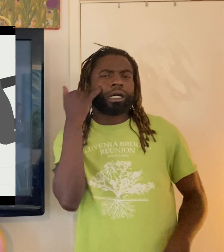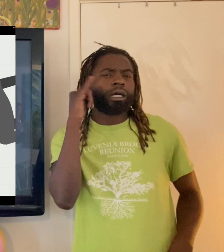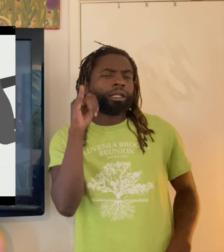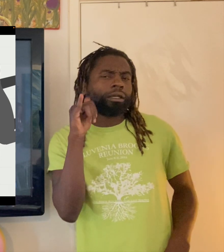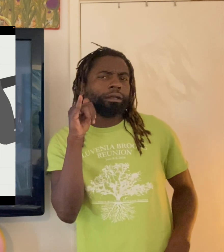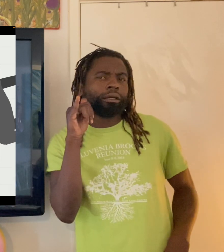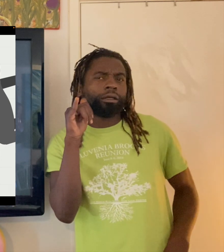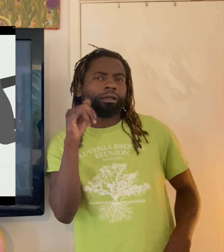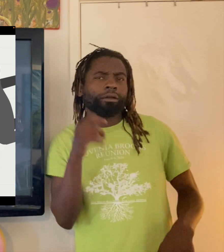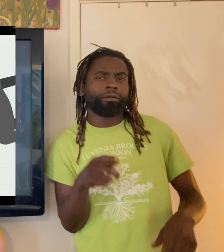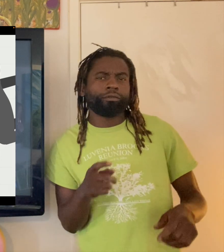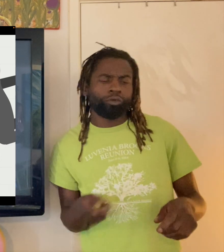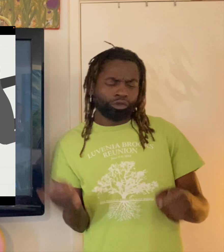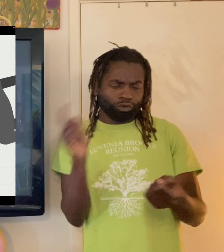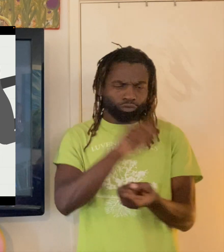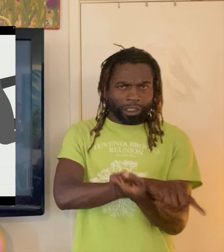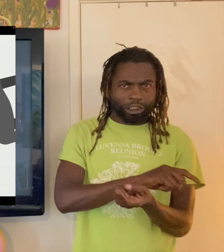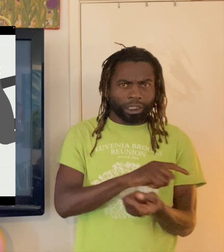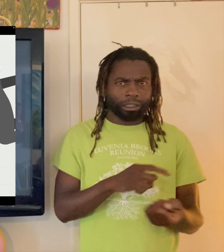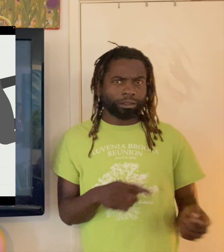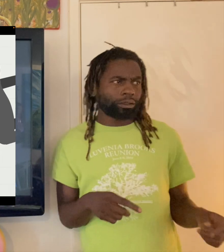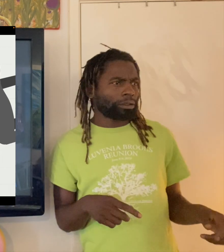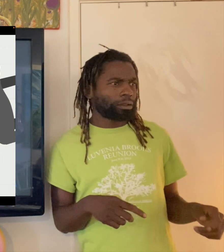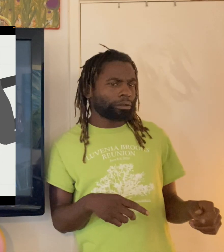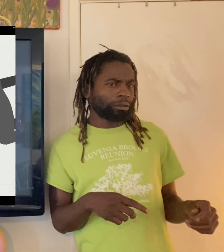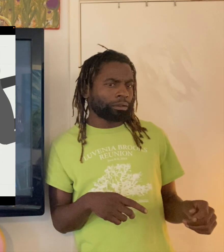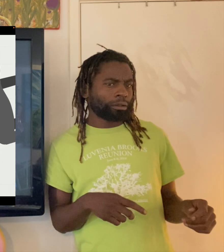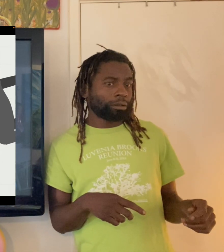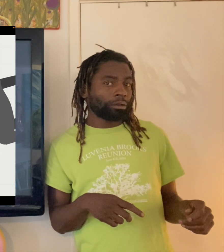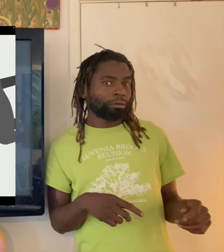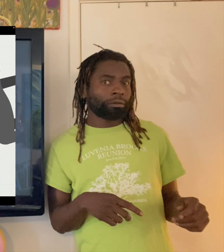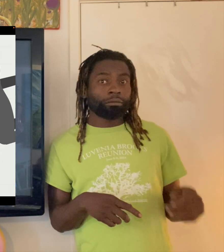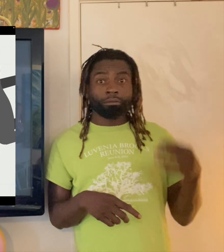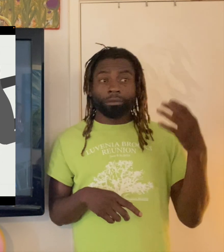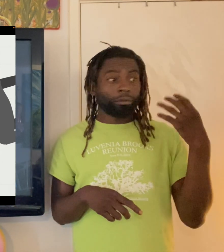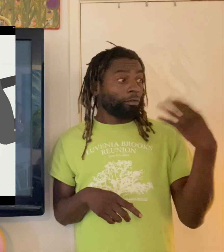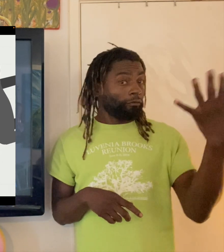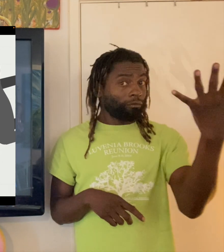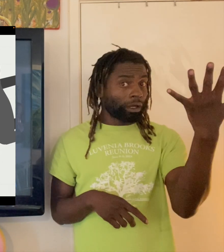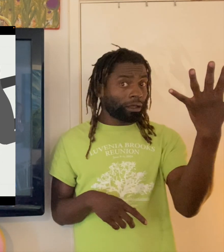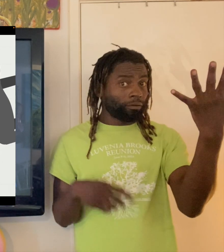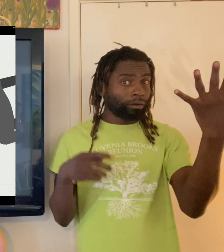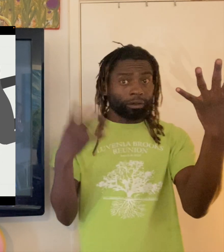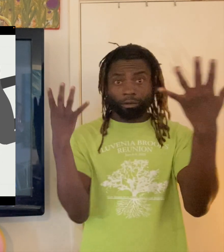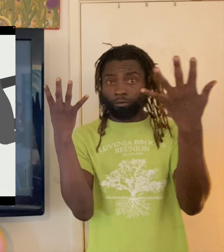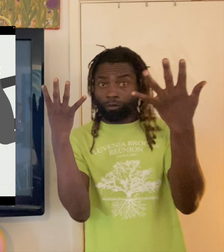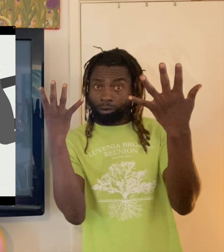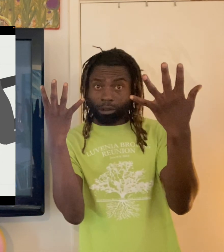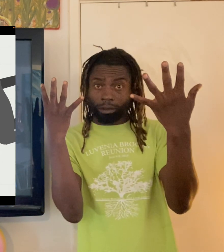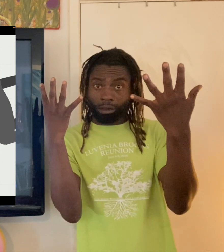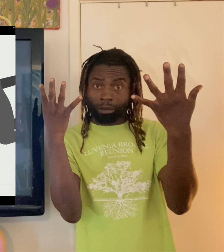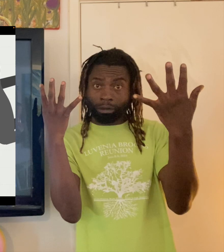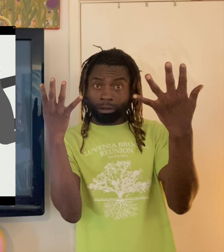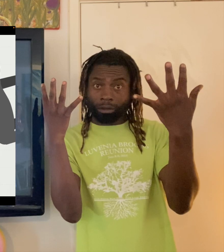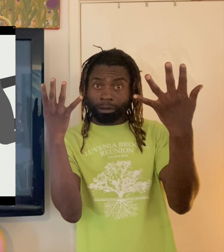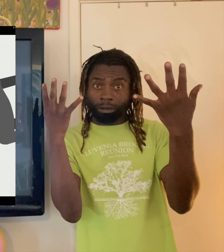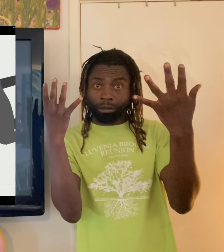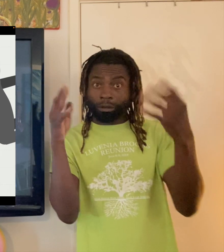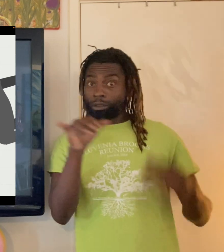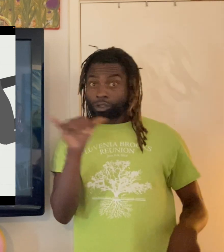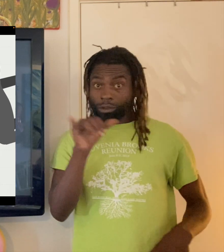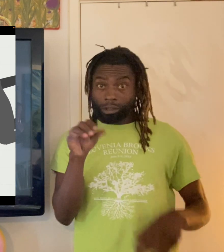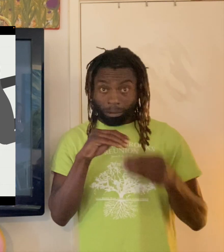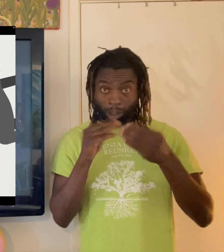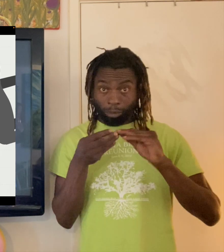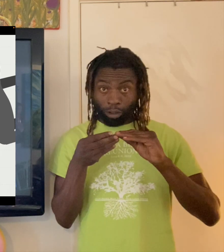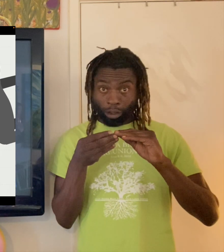switch the 4 and the 5 like this? Now how many donuts do we have? That's